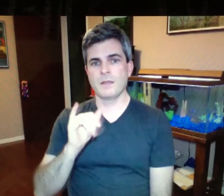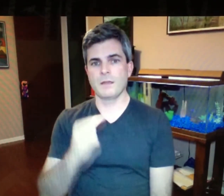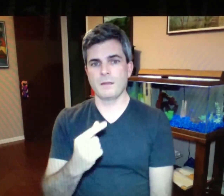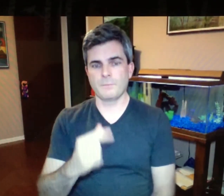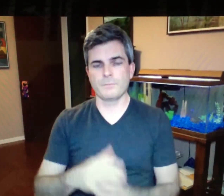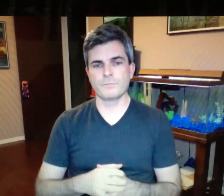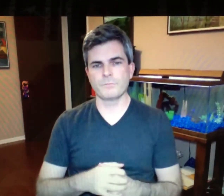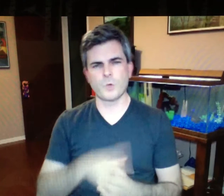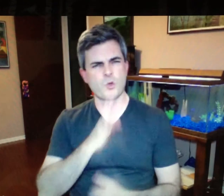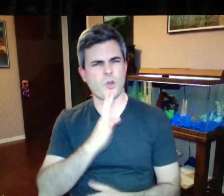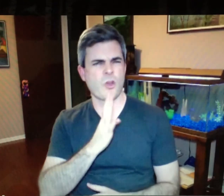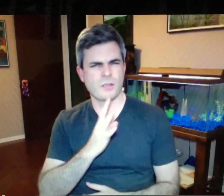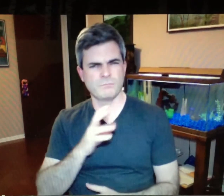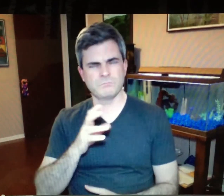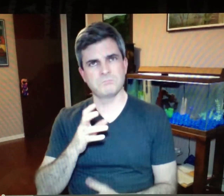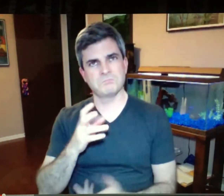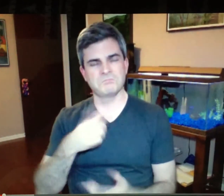versus speaking.